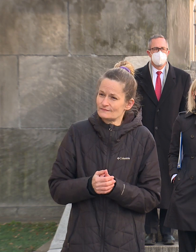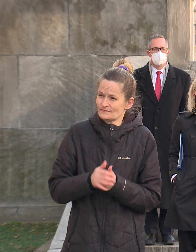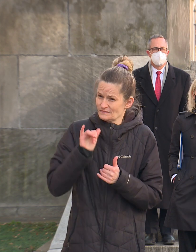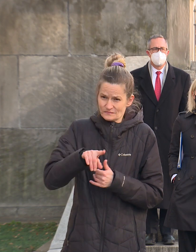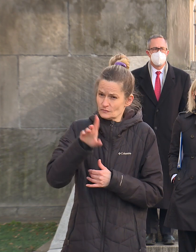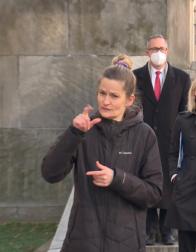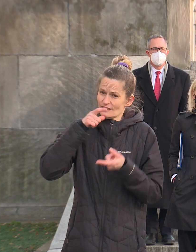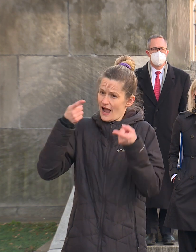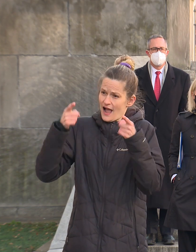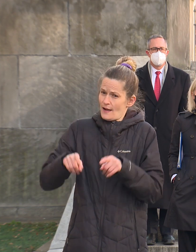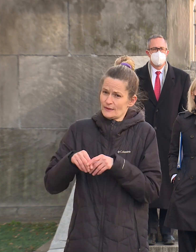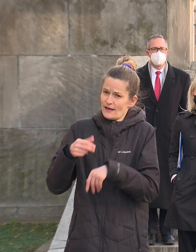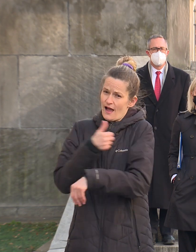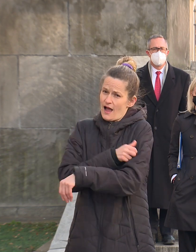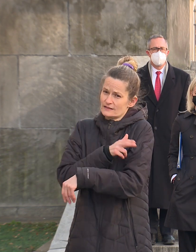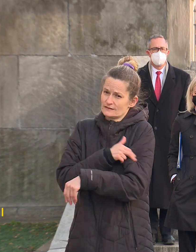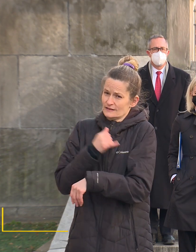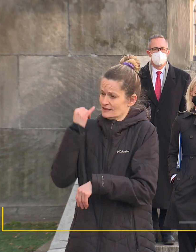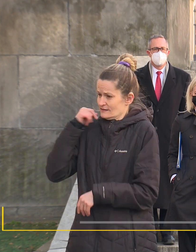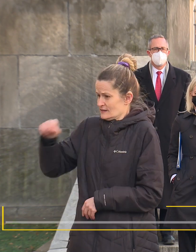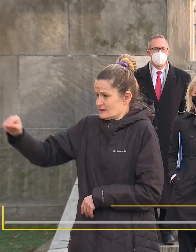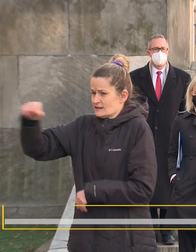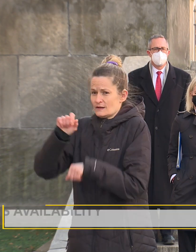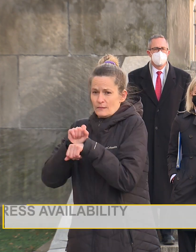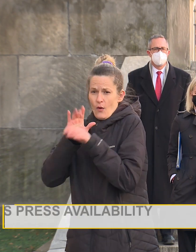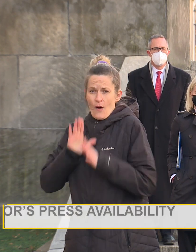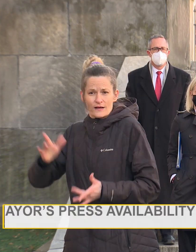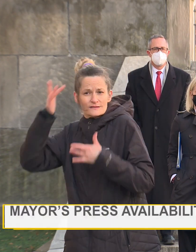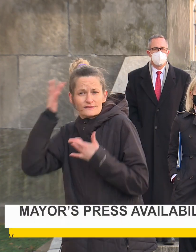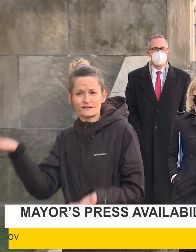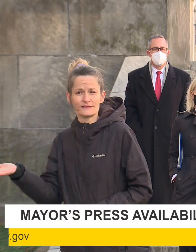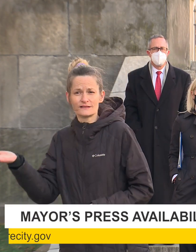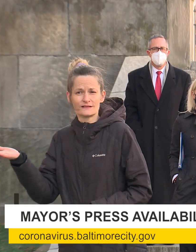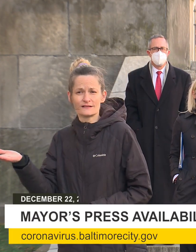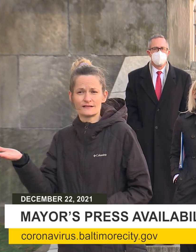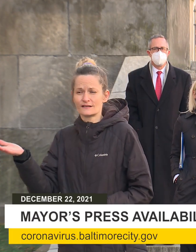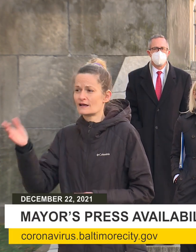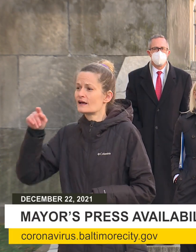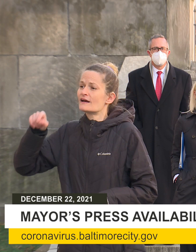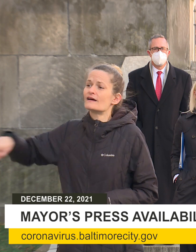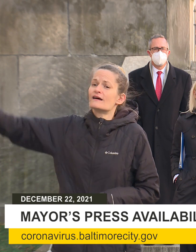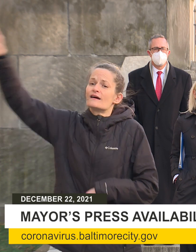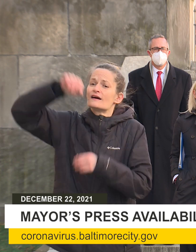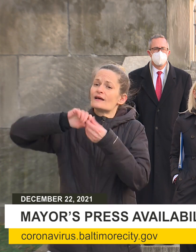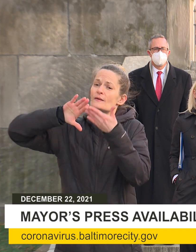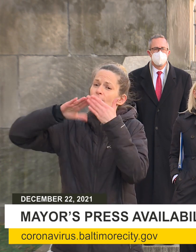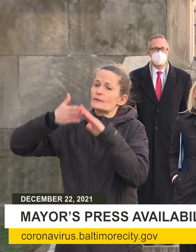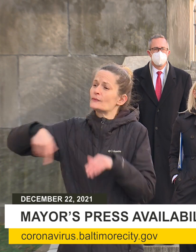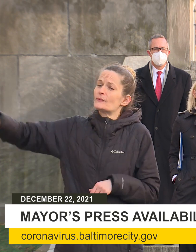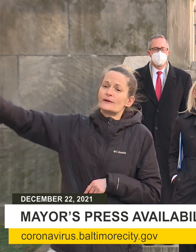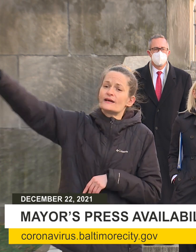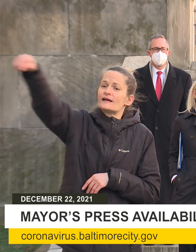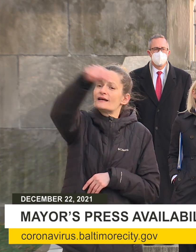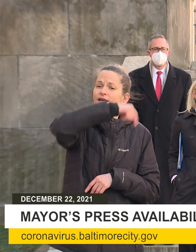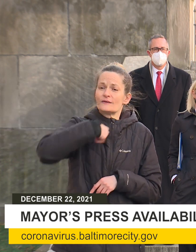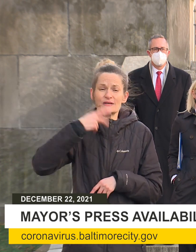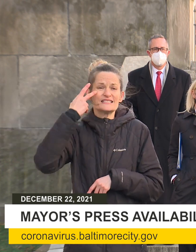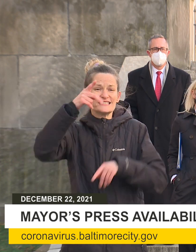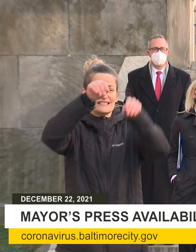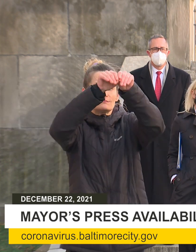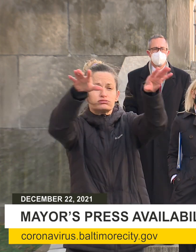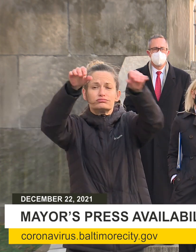being infected literally in our communities as we're seeing the community spread. And so